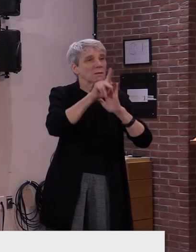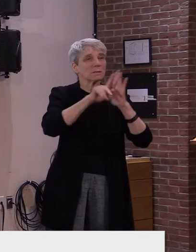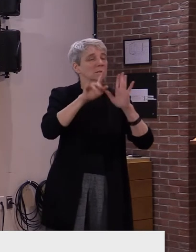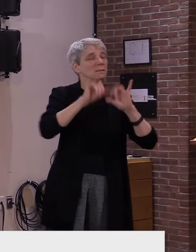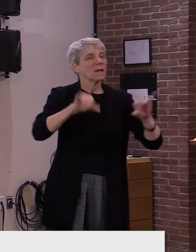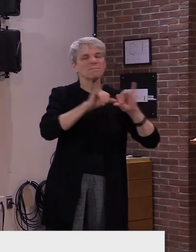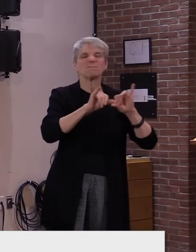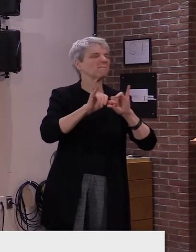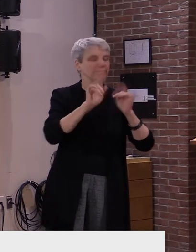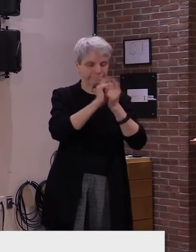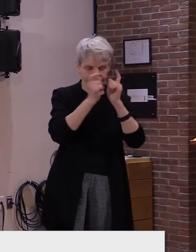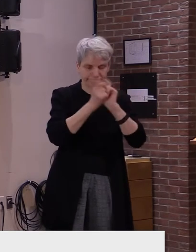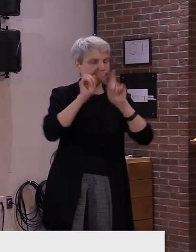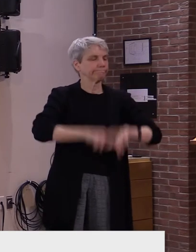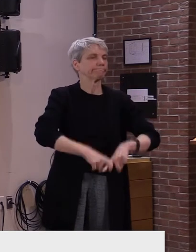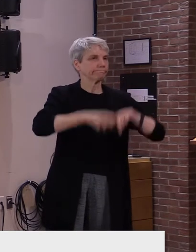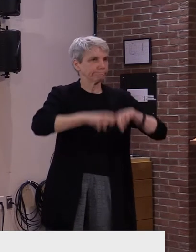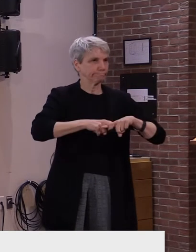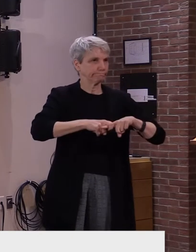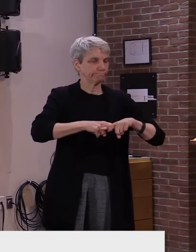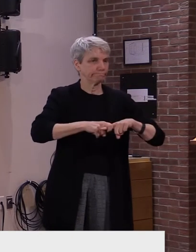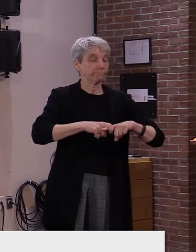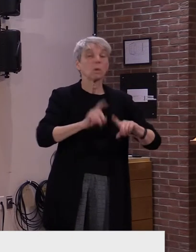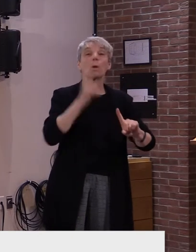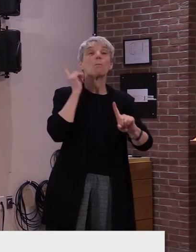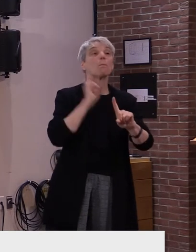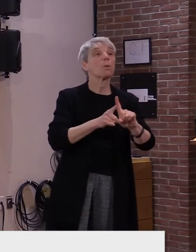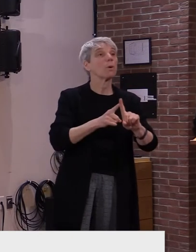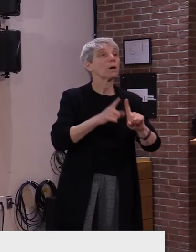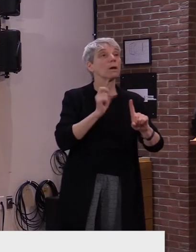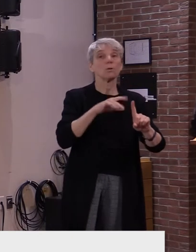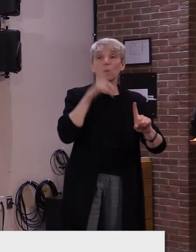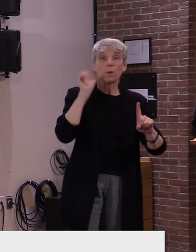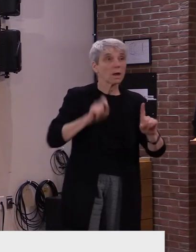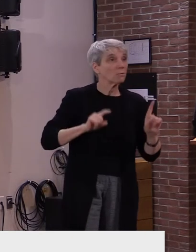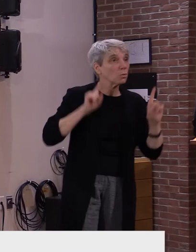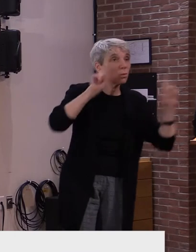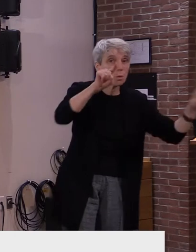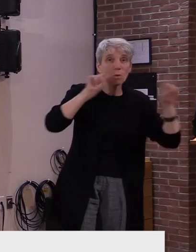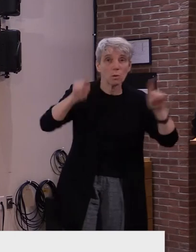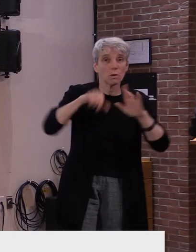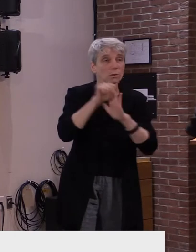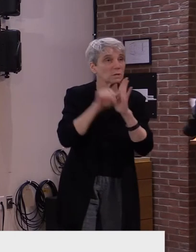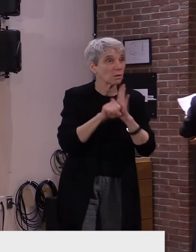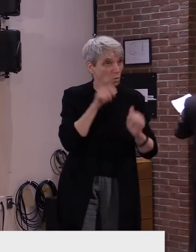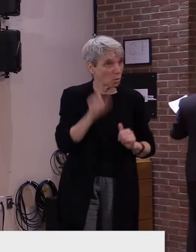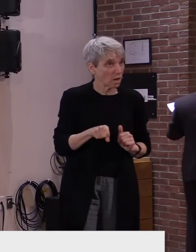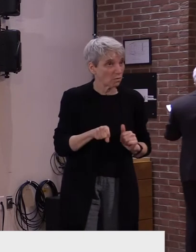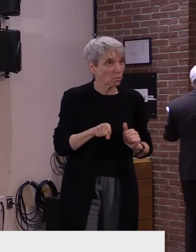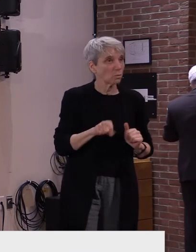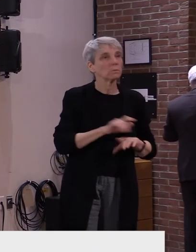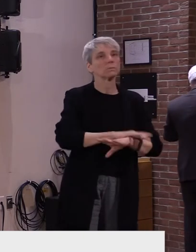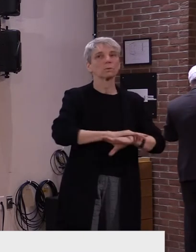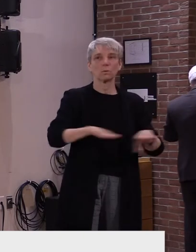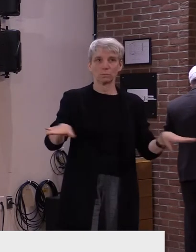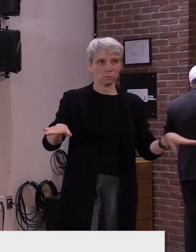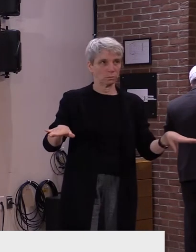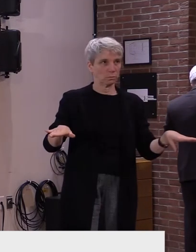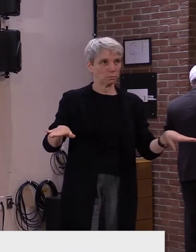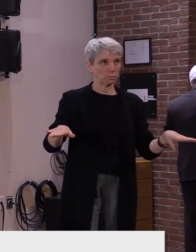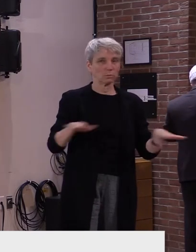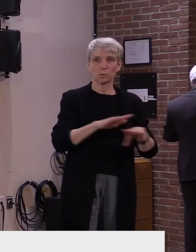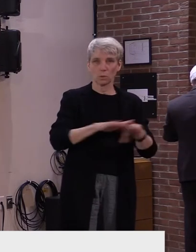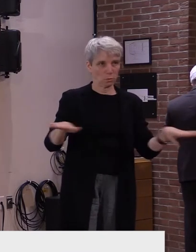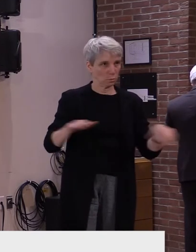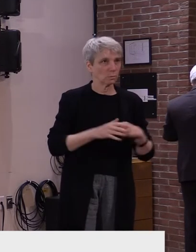the bottom line is if you don't need to travel right now don't and if you do or you have